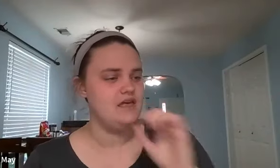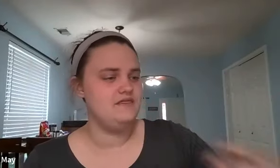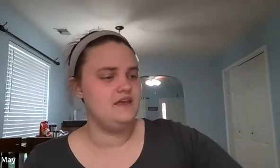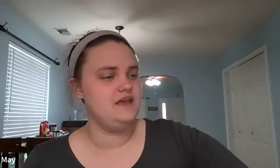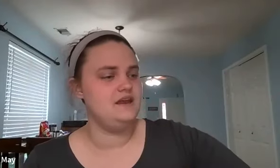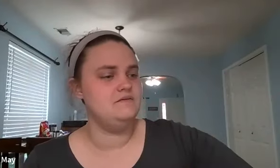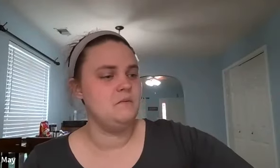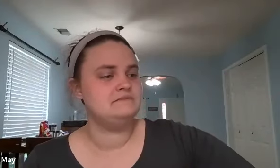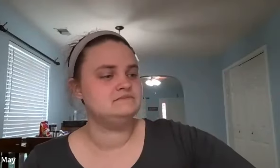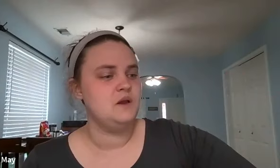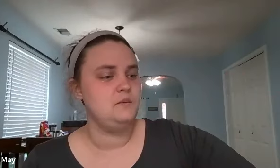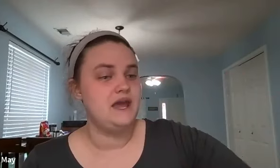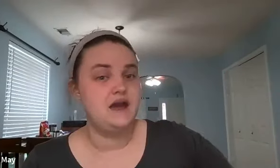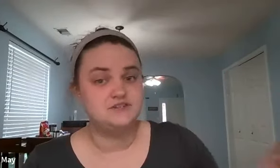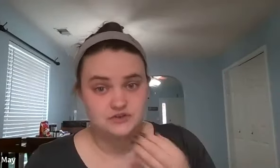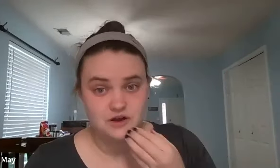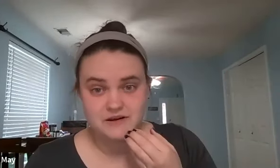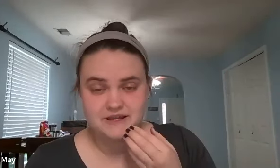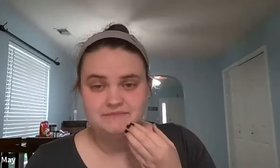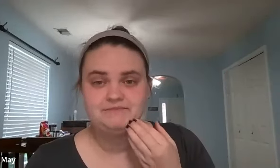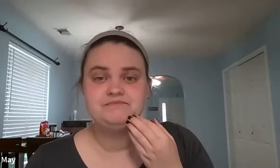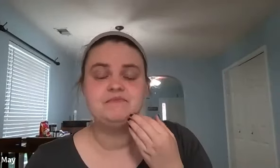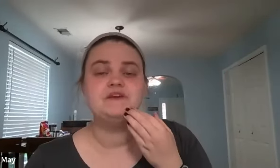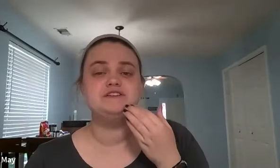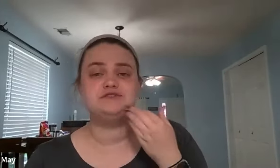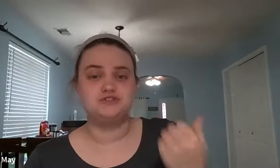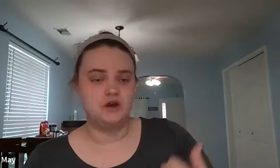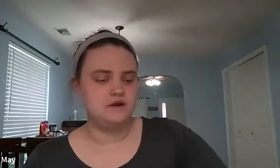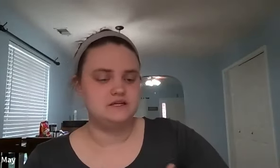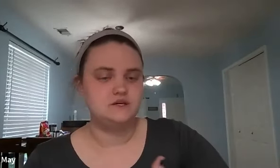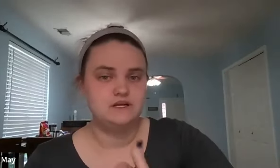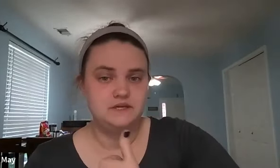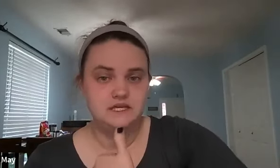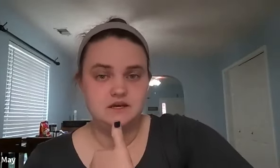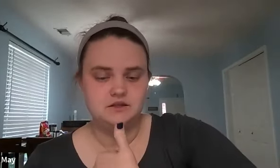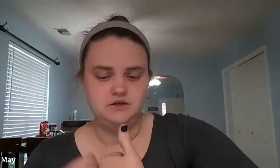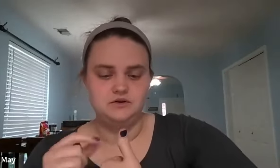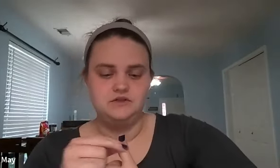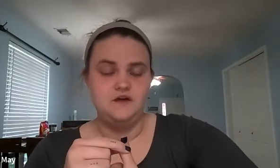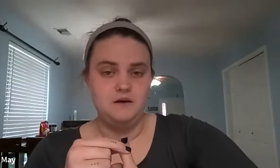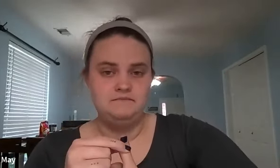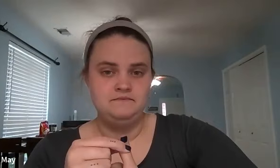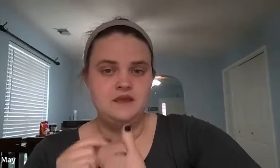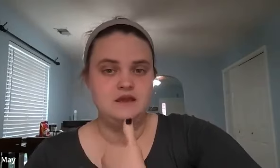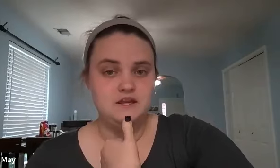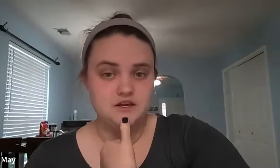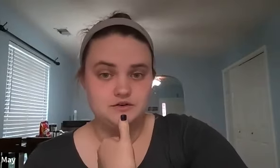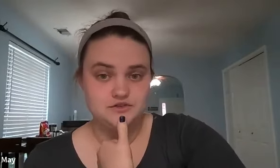And then we have strawberry. So strawberry is going to be your thumb, and you're going to go